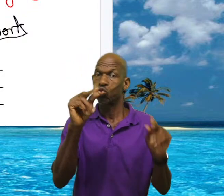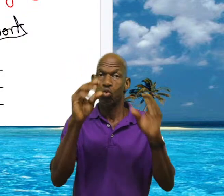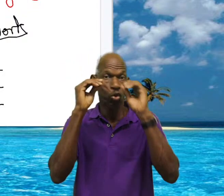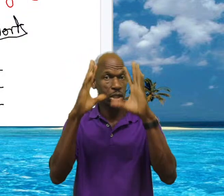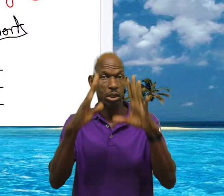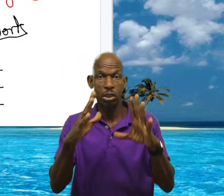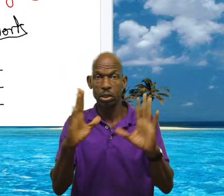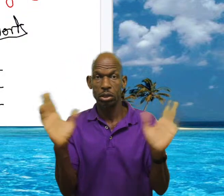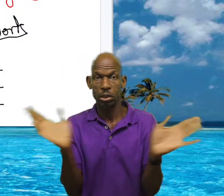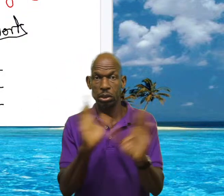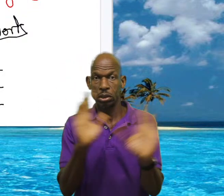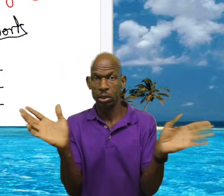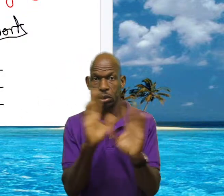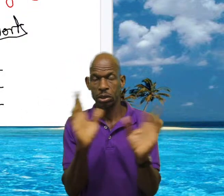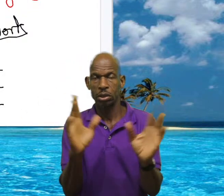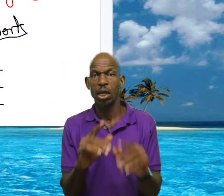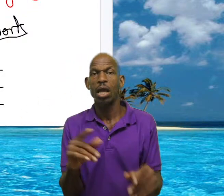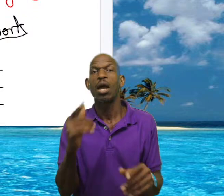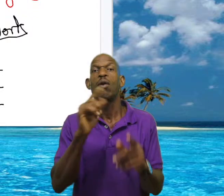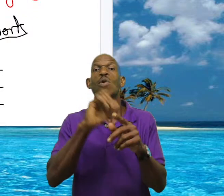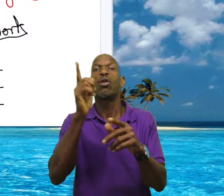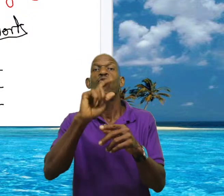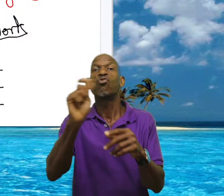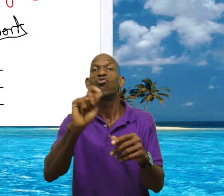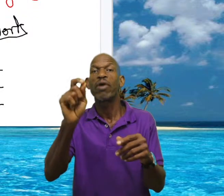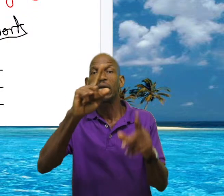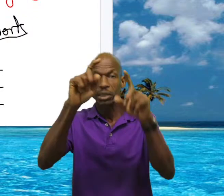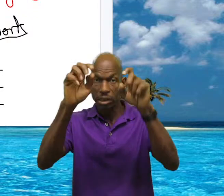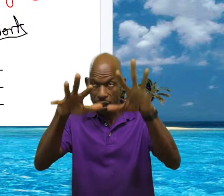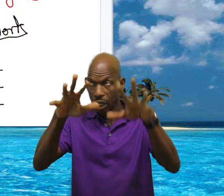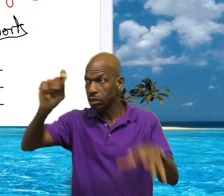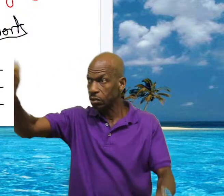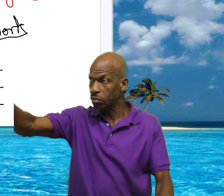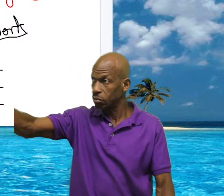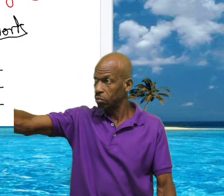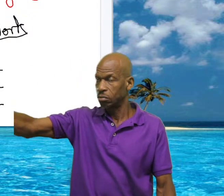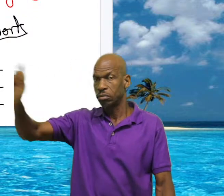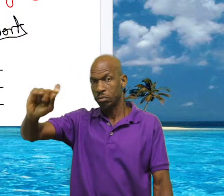Okay? All right. So that's the end of our class today.